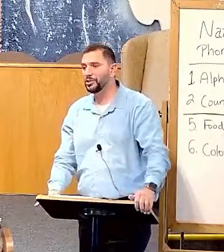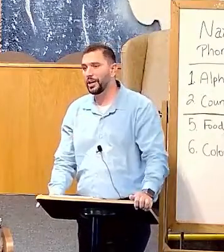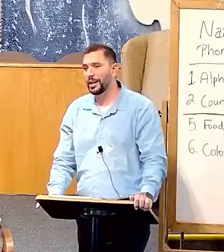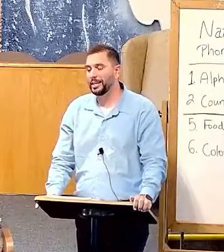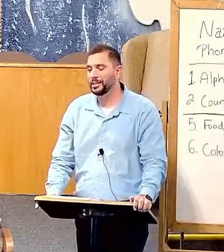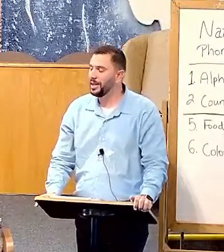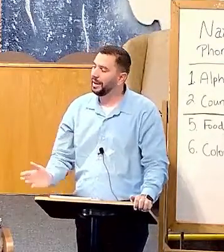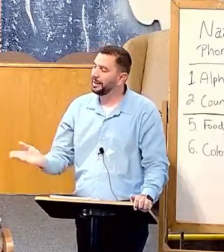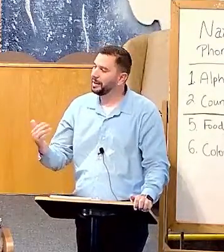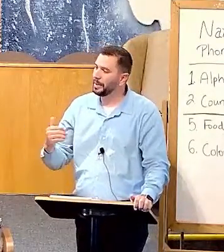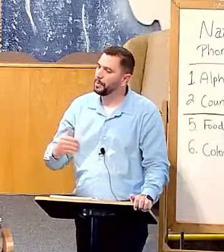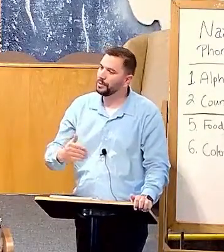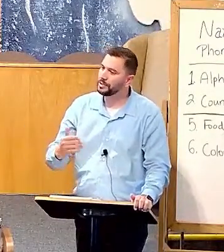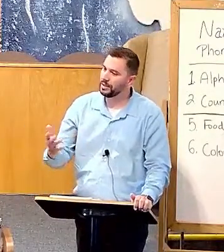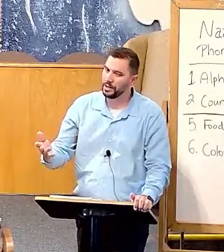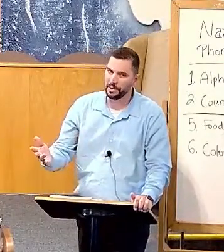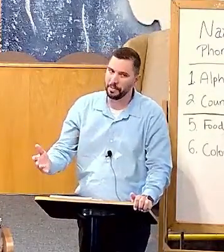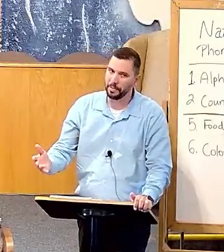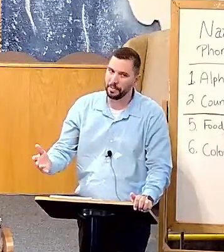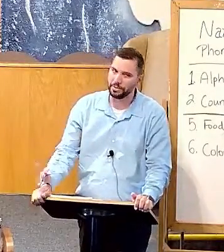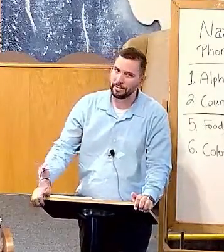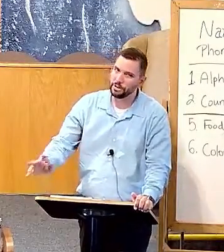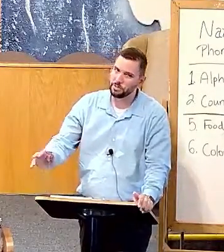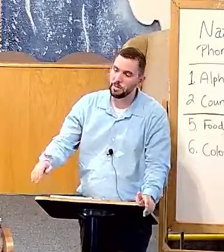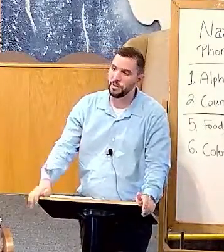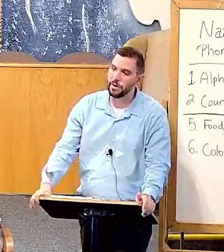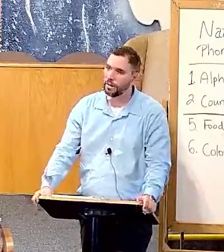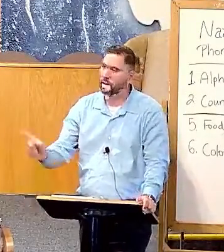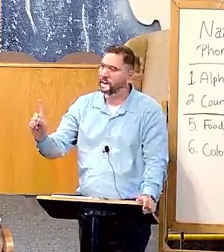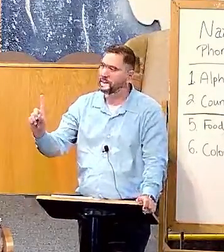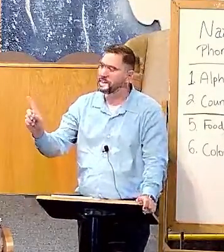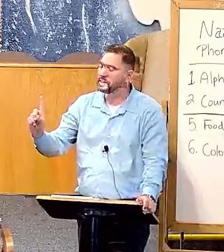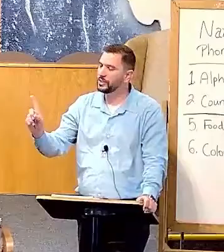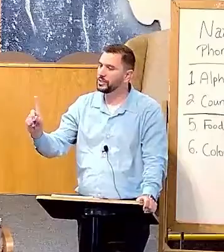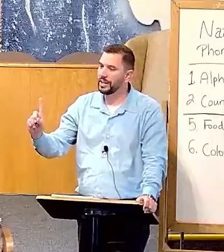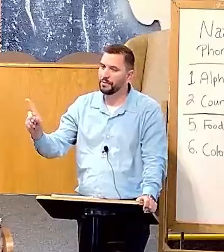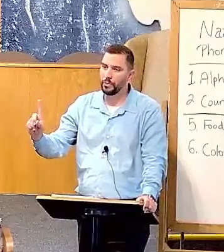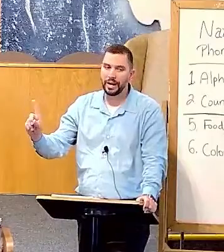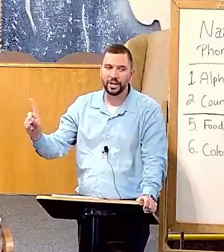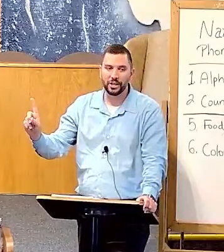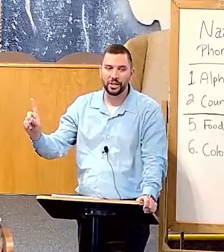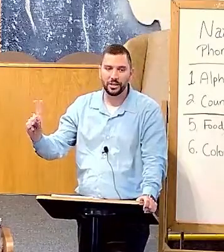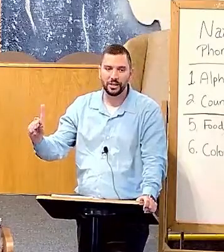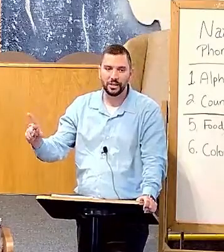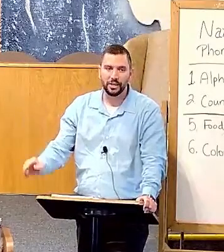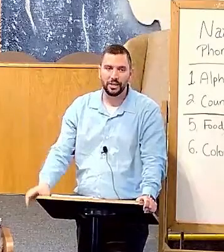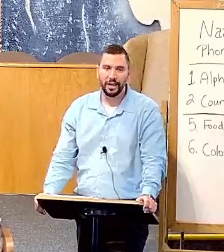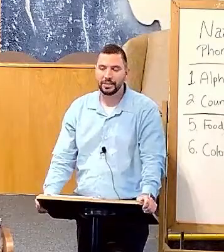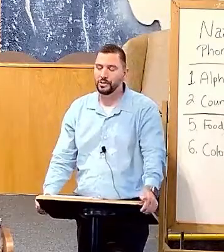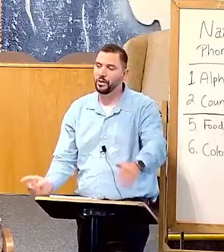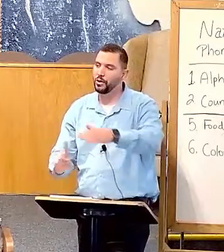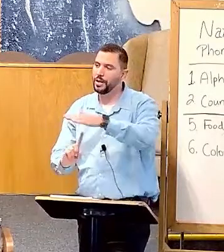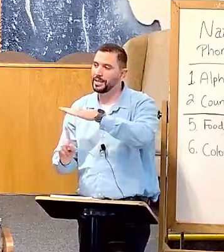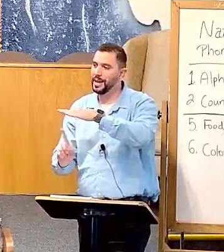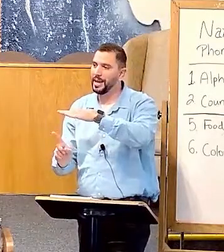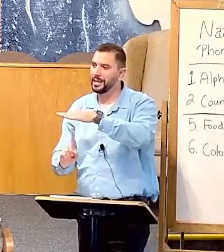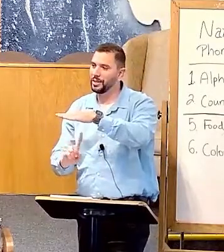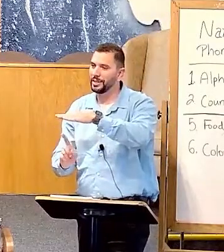to get you, and they pull this on hearing people all the time, so just be ready for it. This is a sign for wear. And so they'll go like that and try to get you to